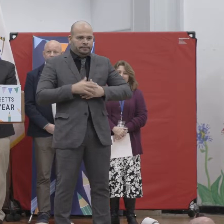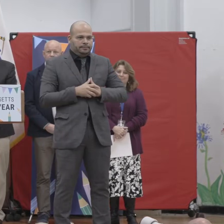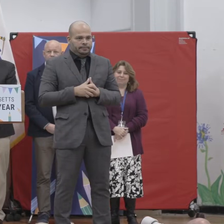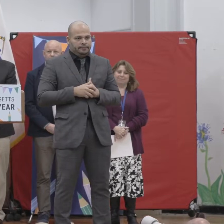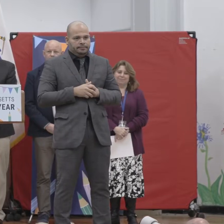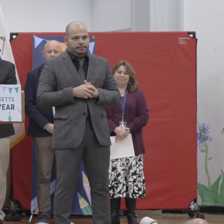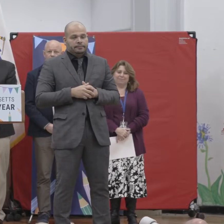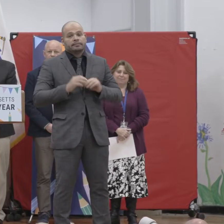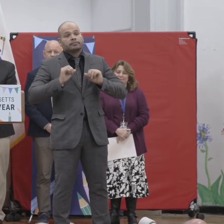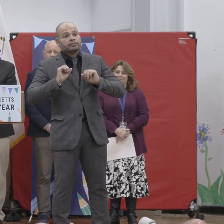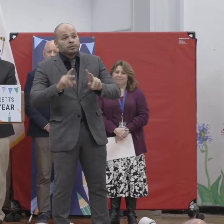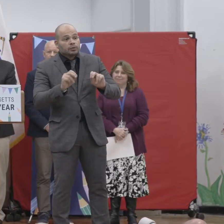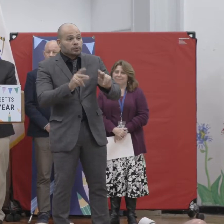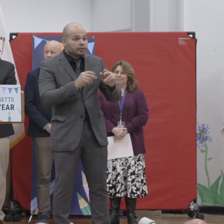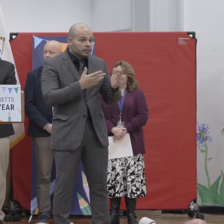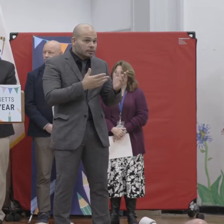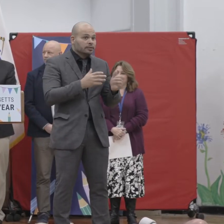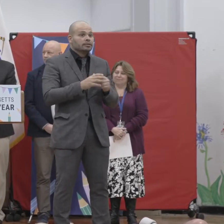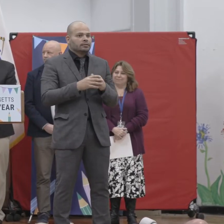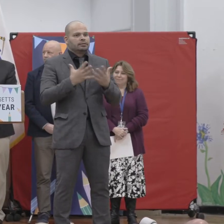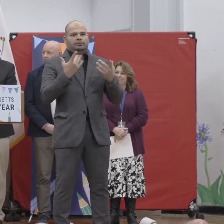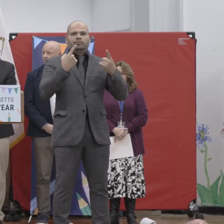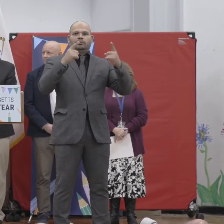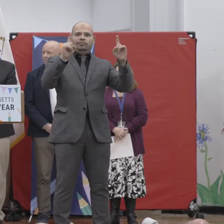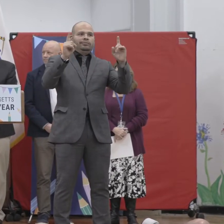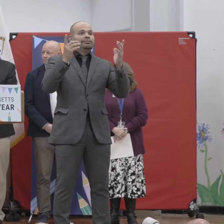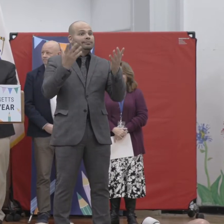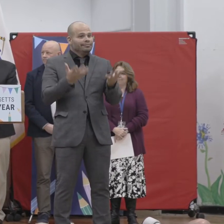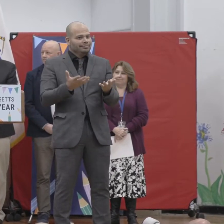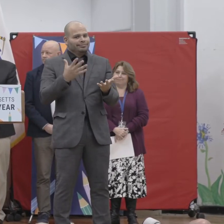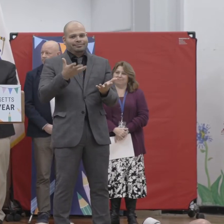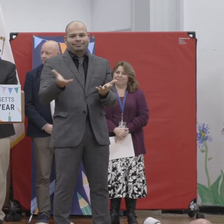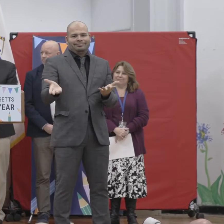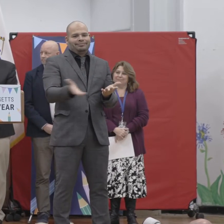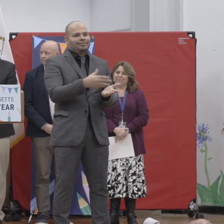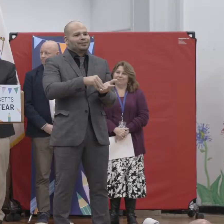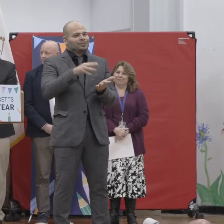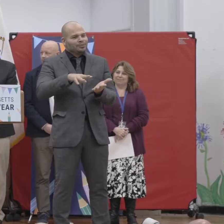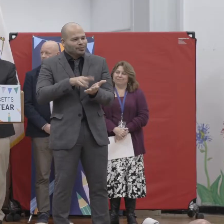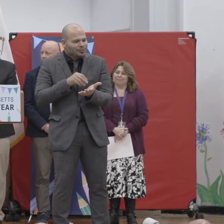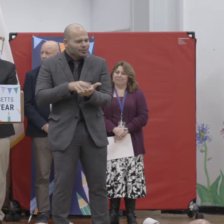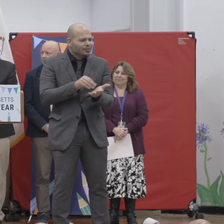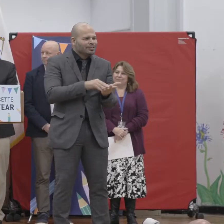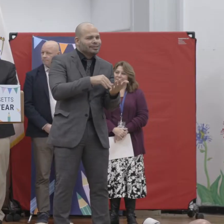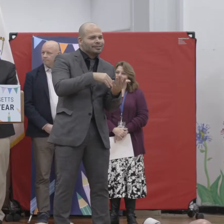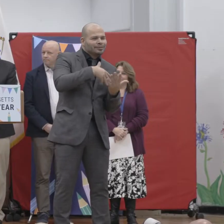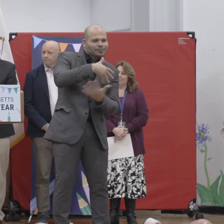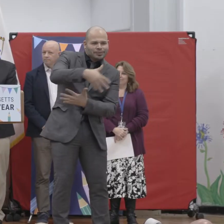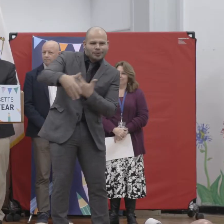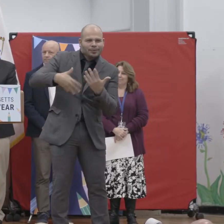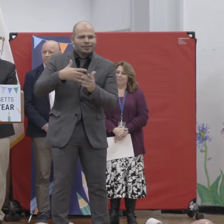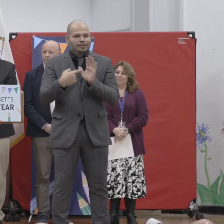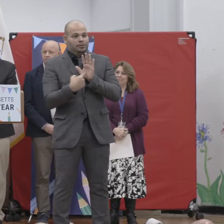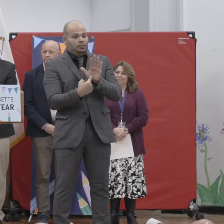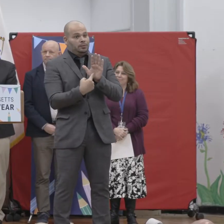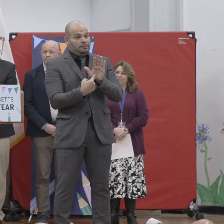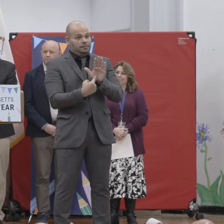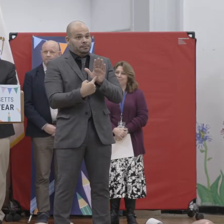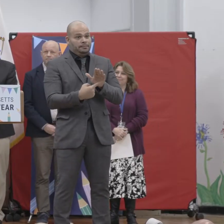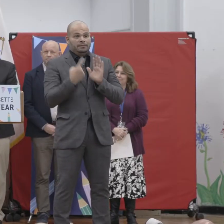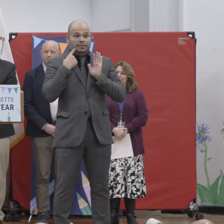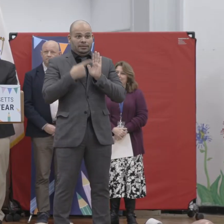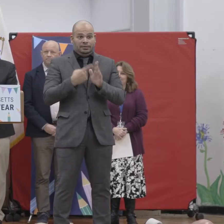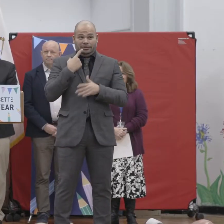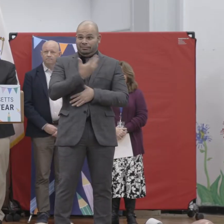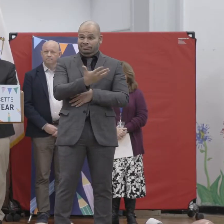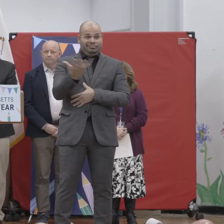care of each other and are really the example for everyone across the country. Thank you also to our educators and